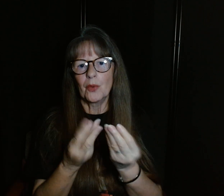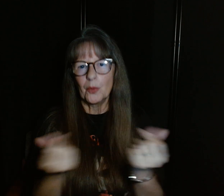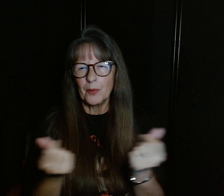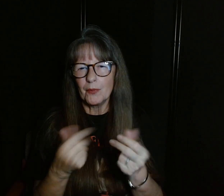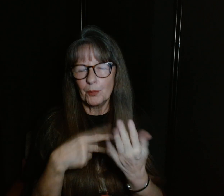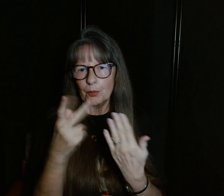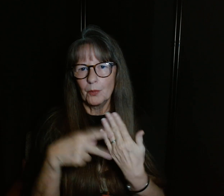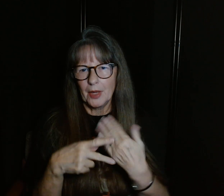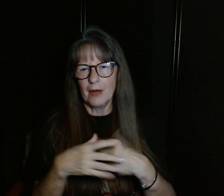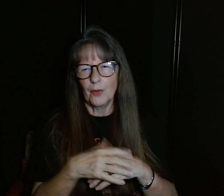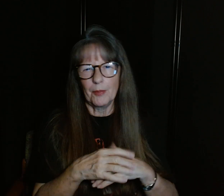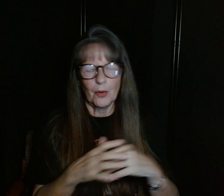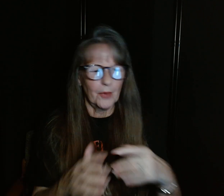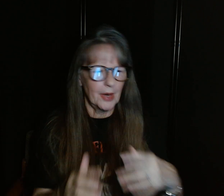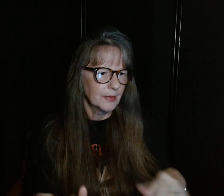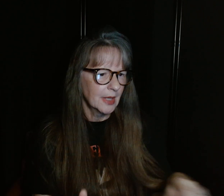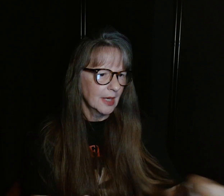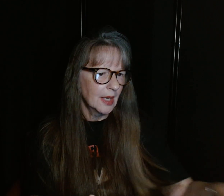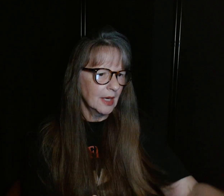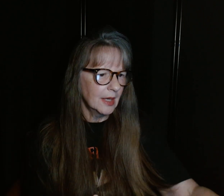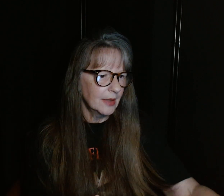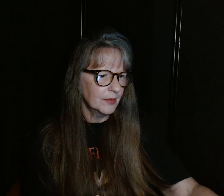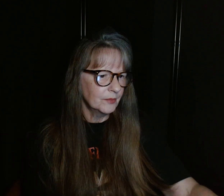a recovery program. Um,